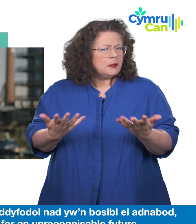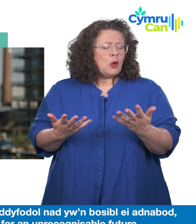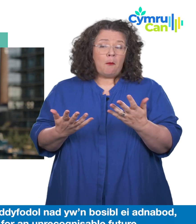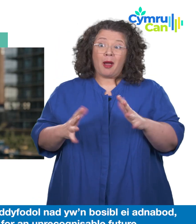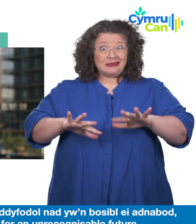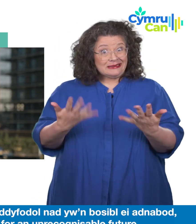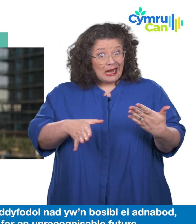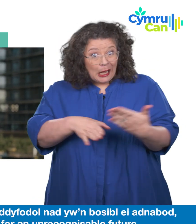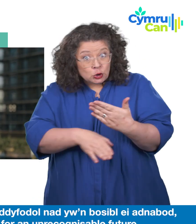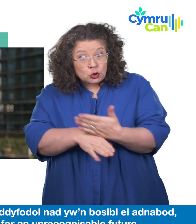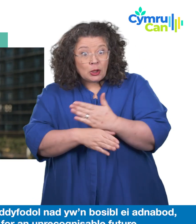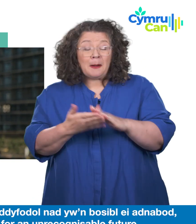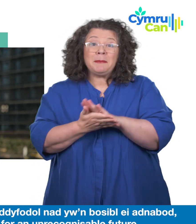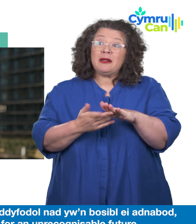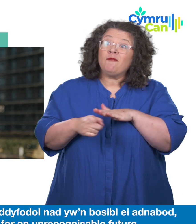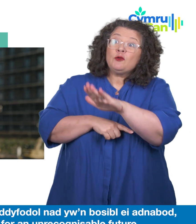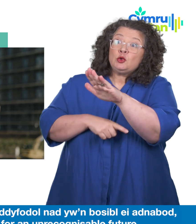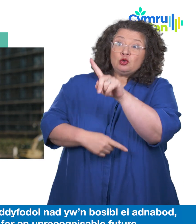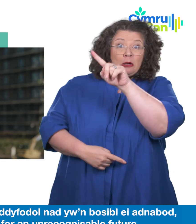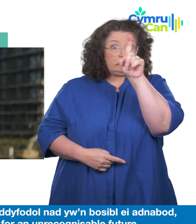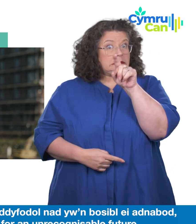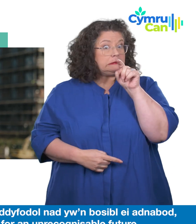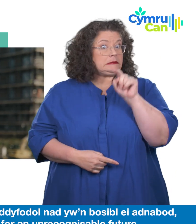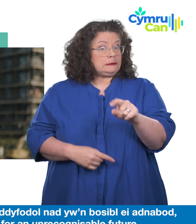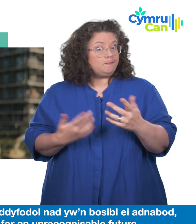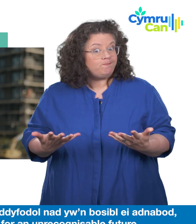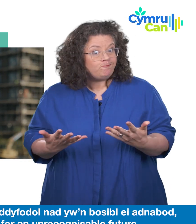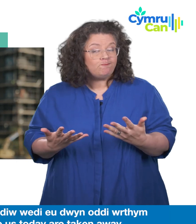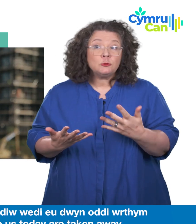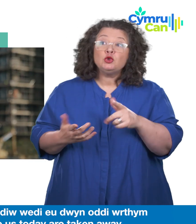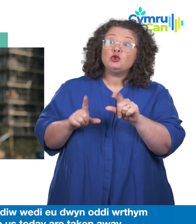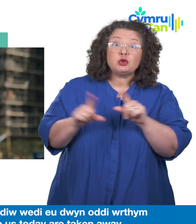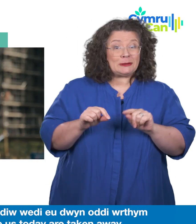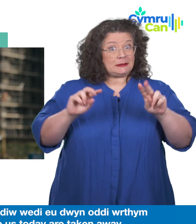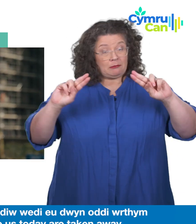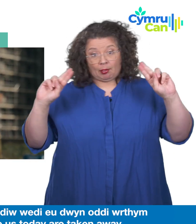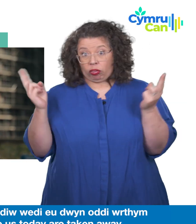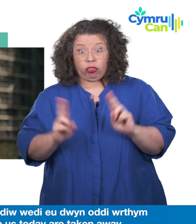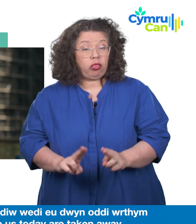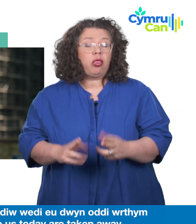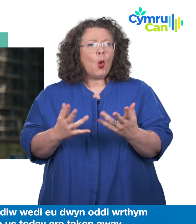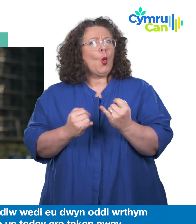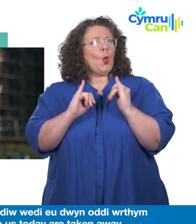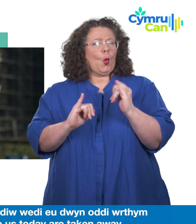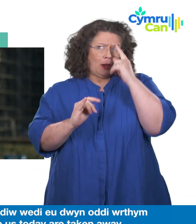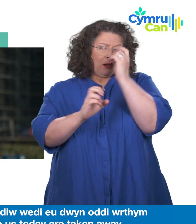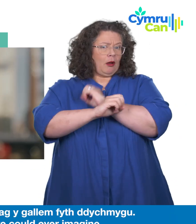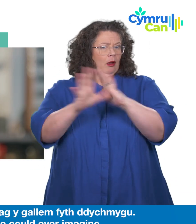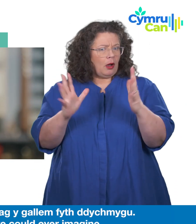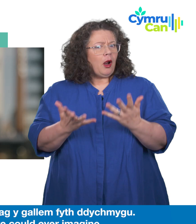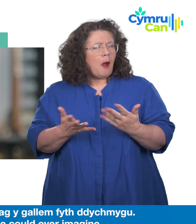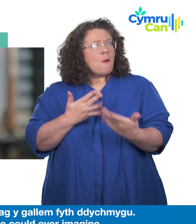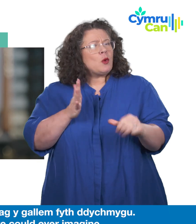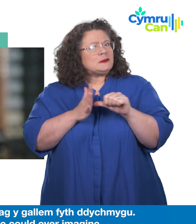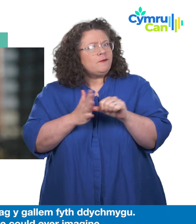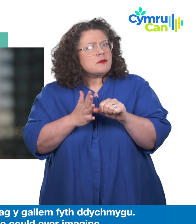But without action, we are on track for an unrecognisable future, where the choices we have before us today are taken away or